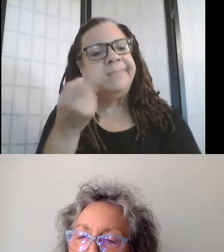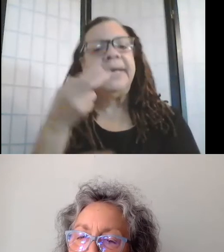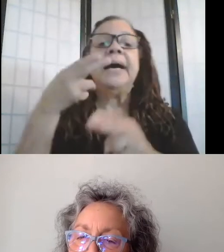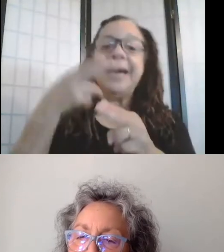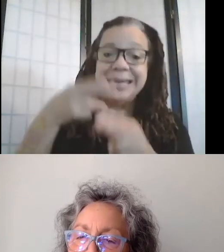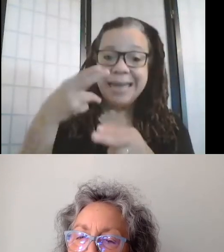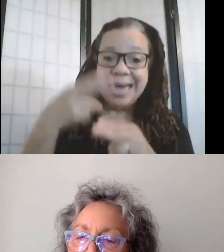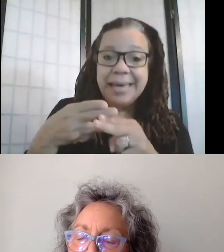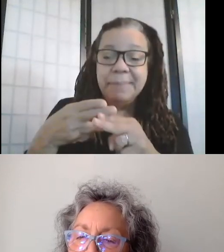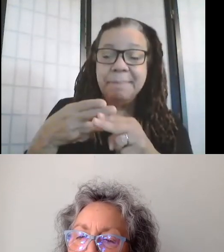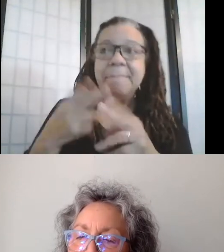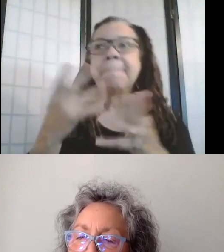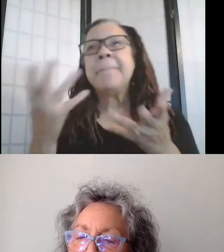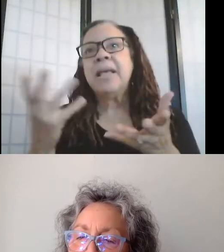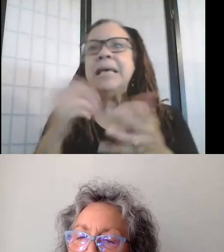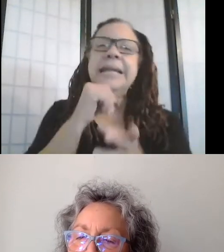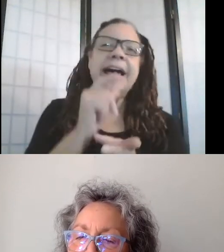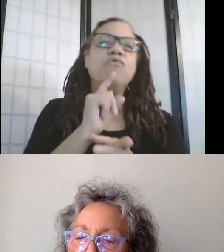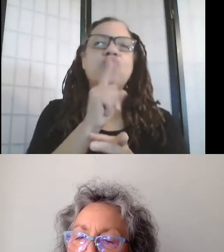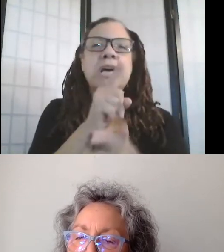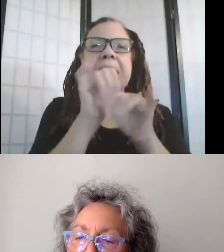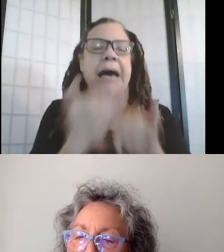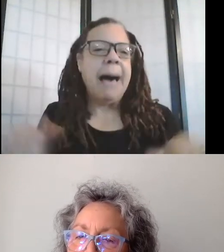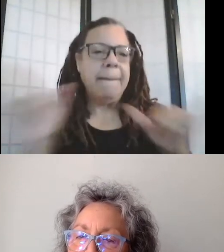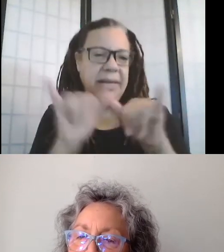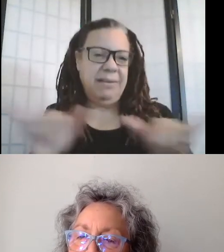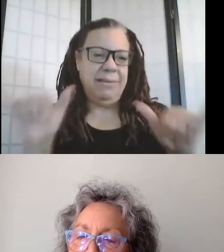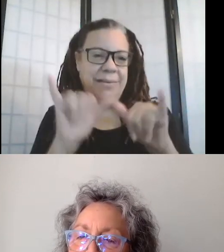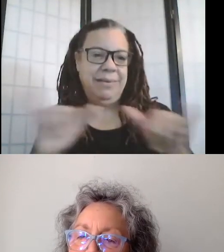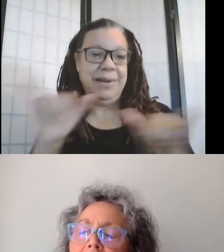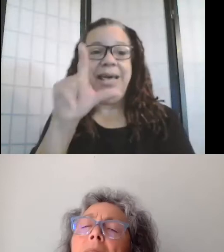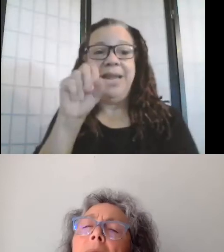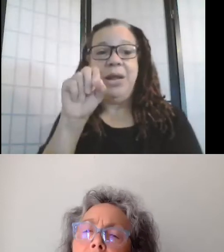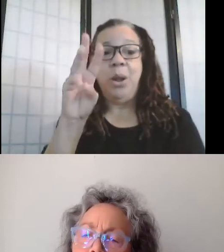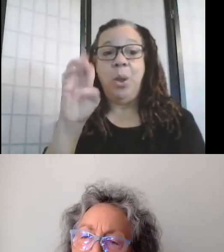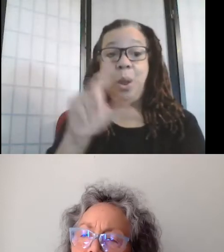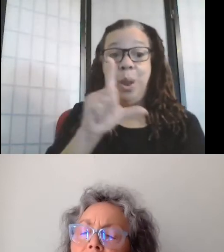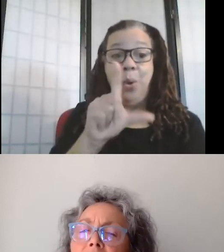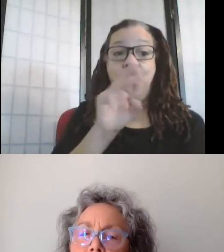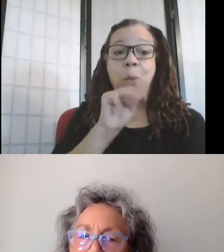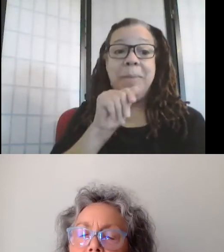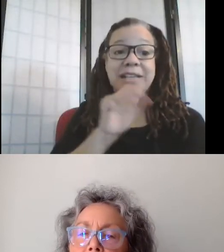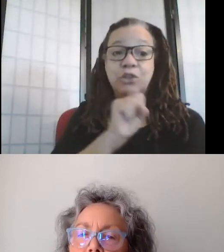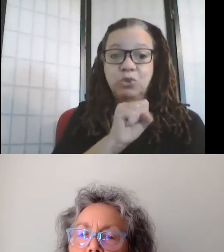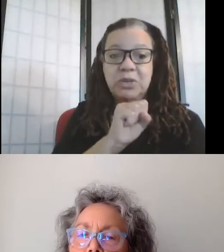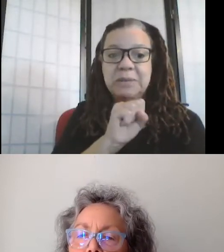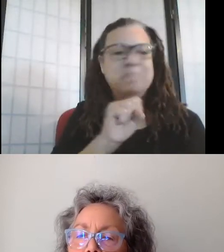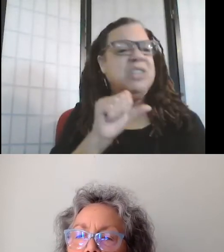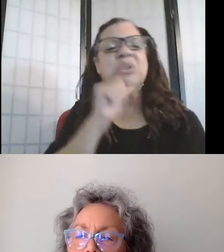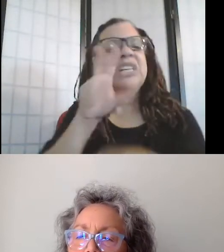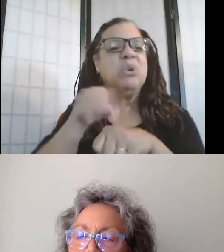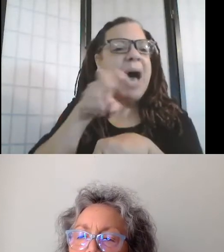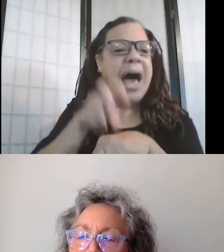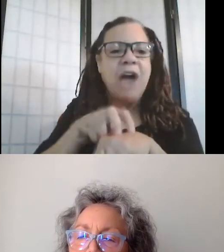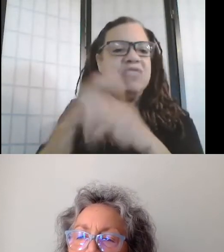was not common in Lowell. So it kind of ruled out Irish